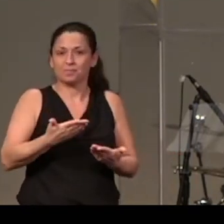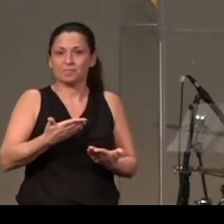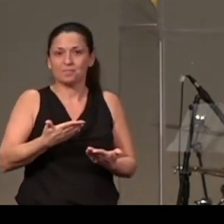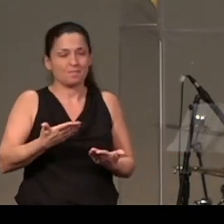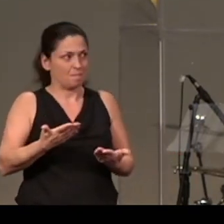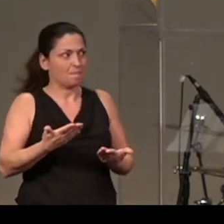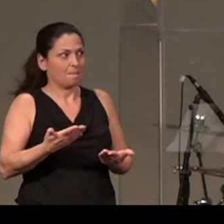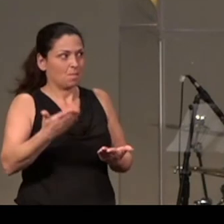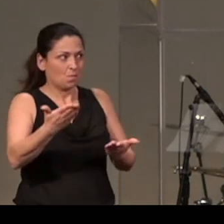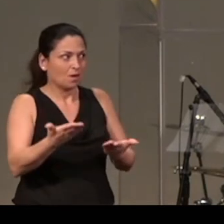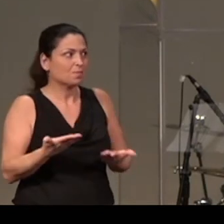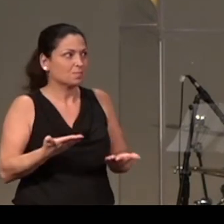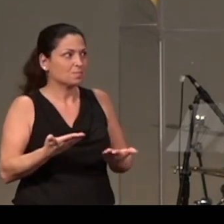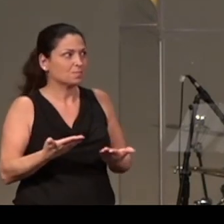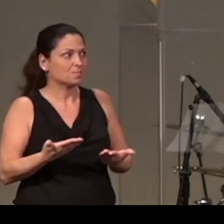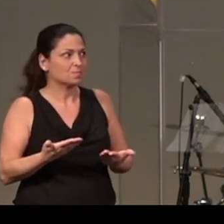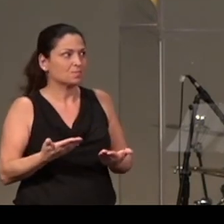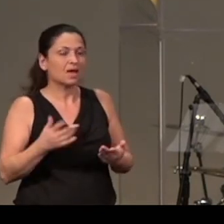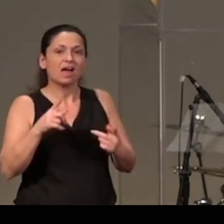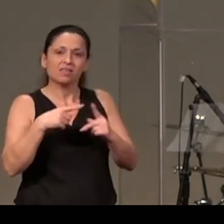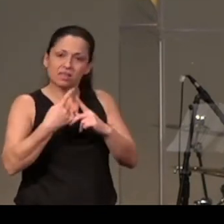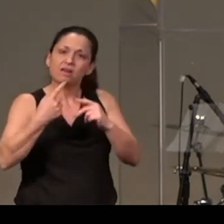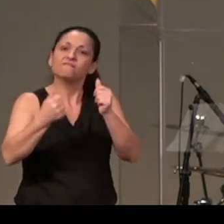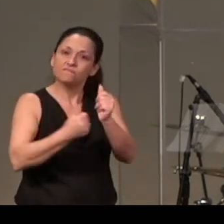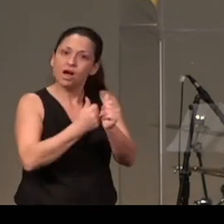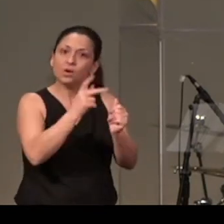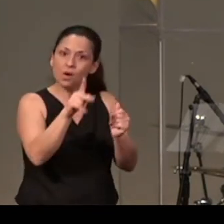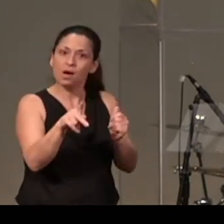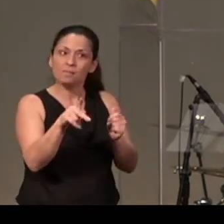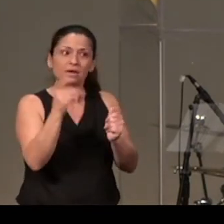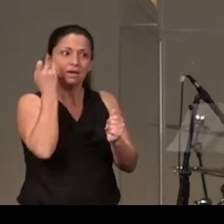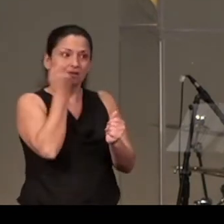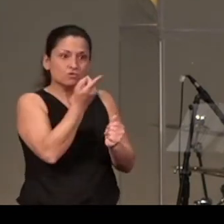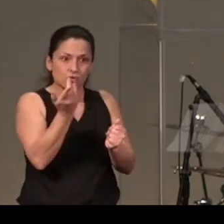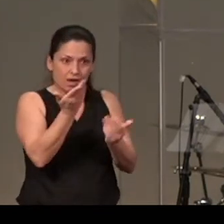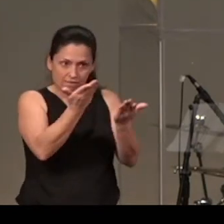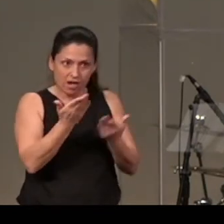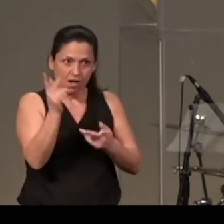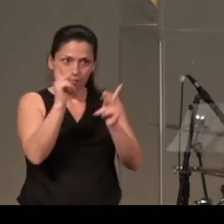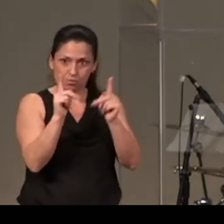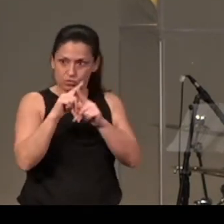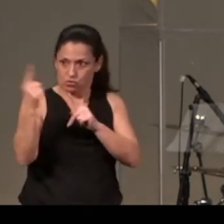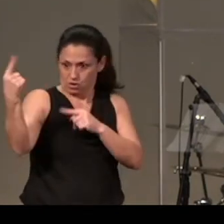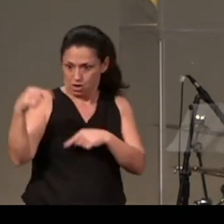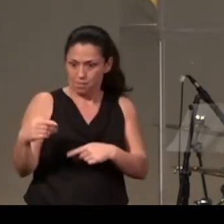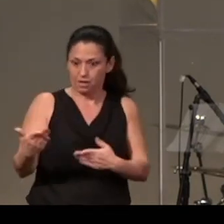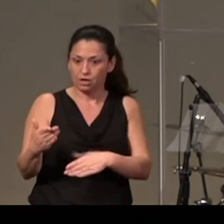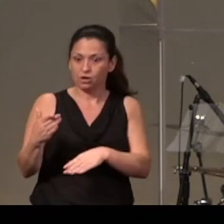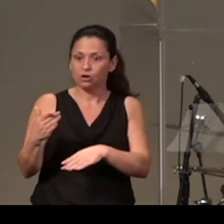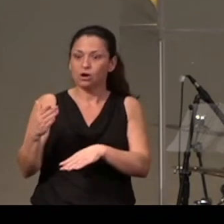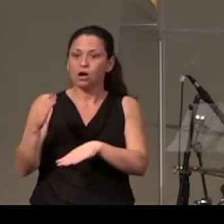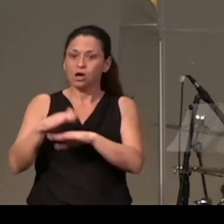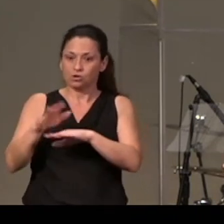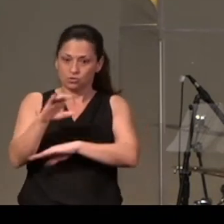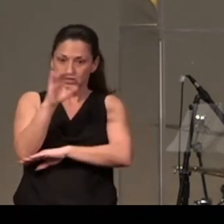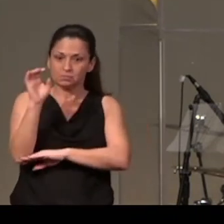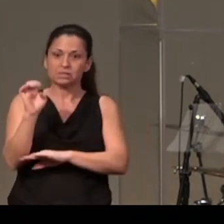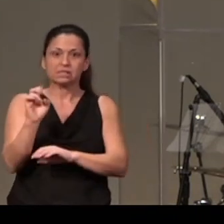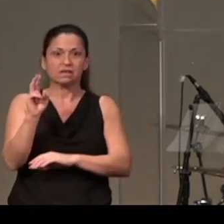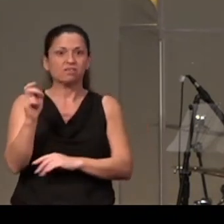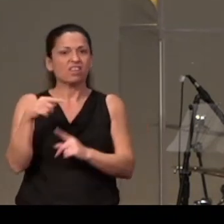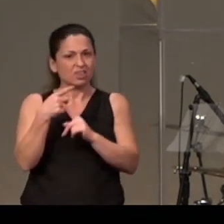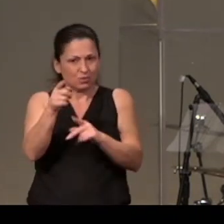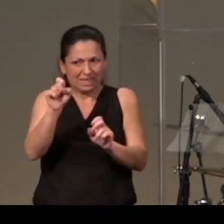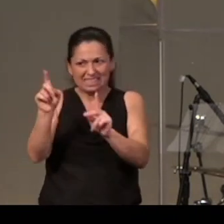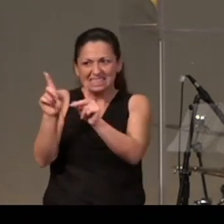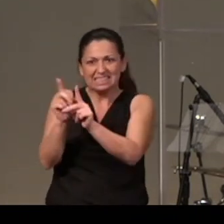then will you follow up? If you've invited someone and they come, follow up. If they've come to faith in Christ, why don't you disciple them? You say, well, I don't know how.